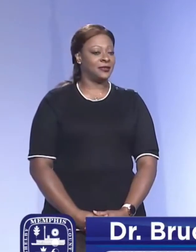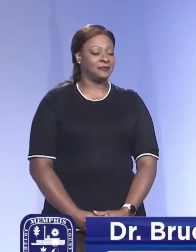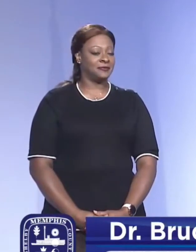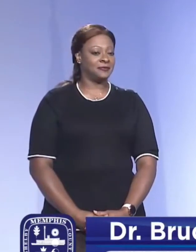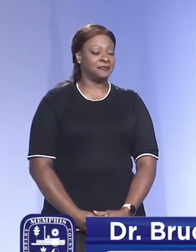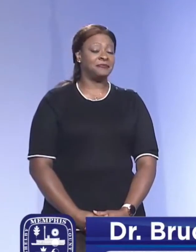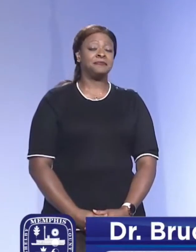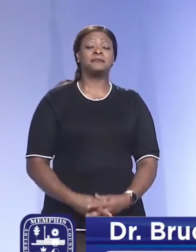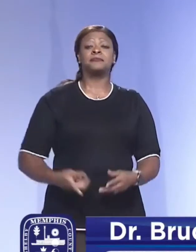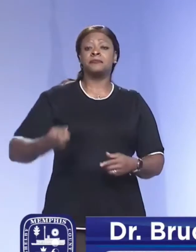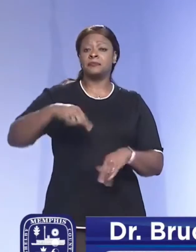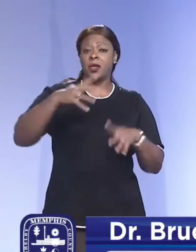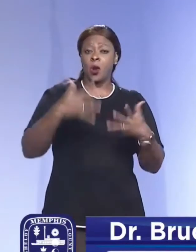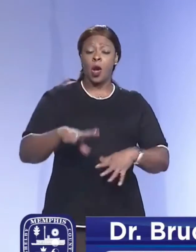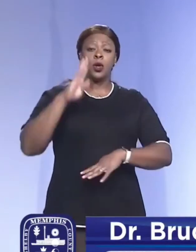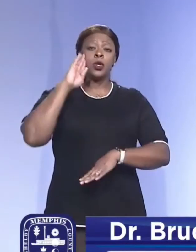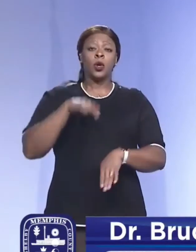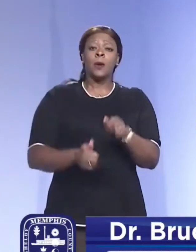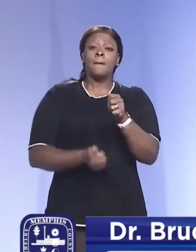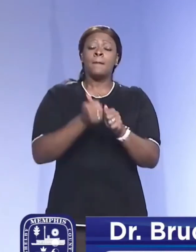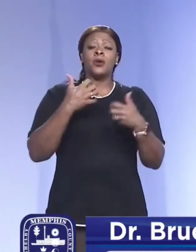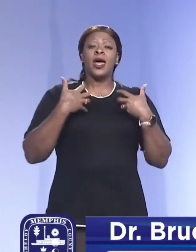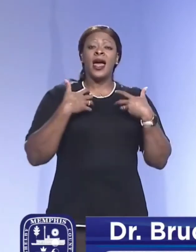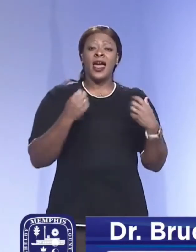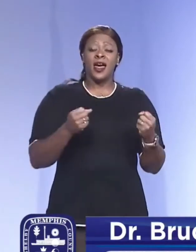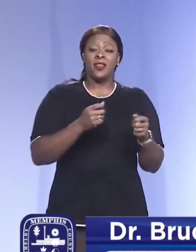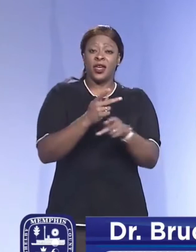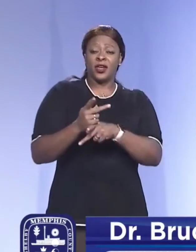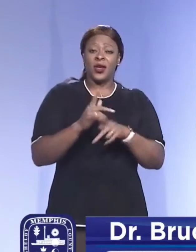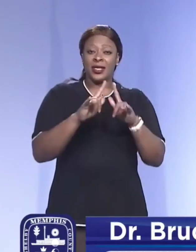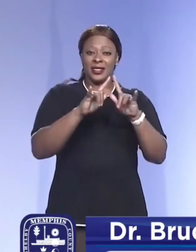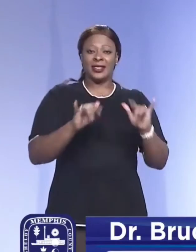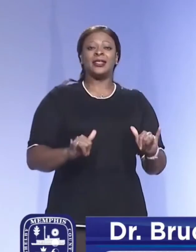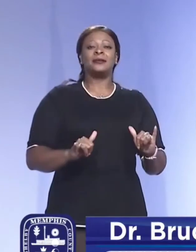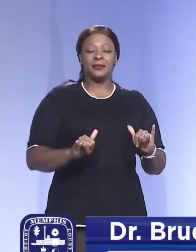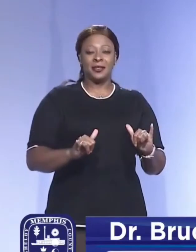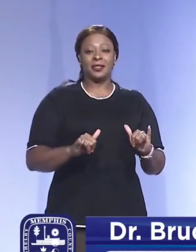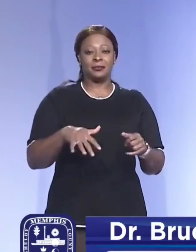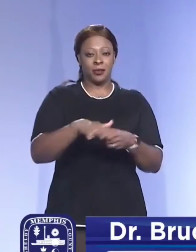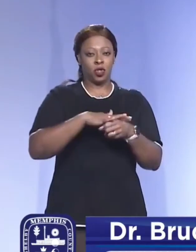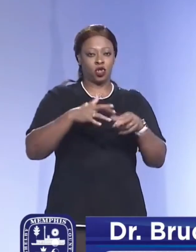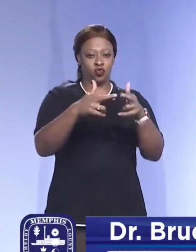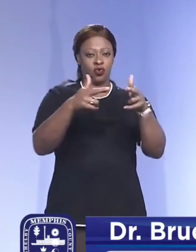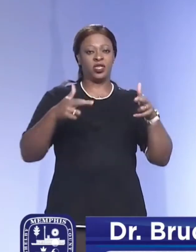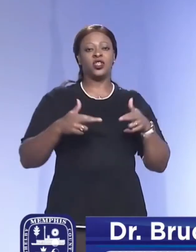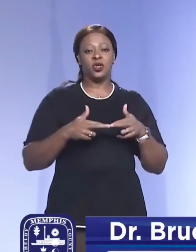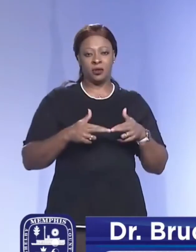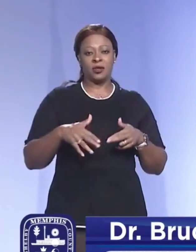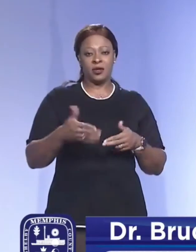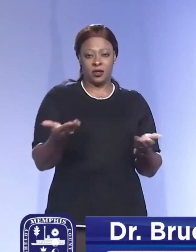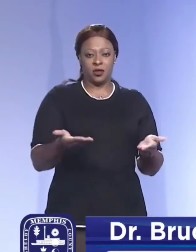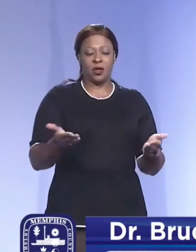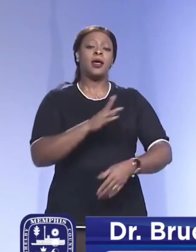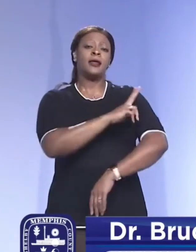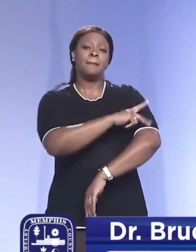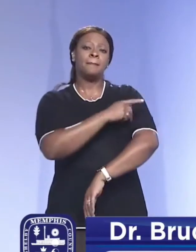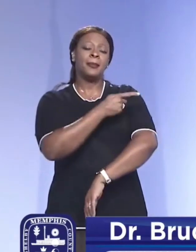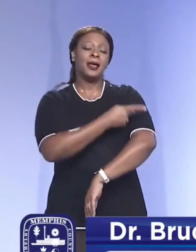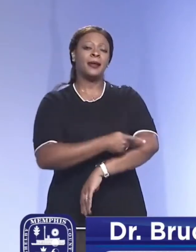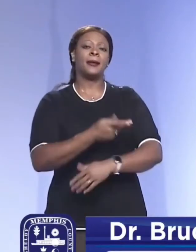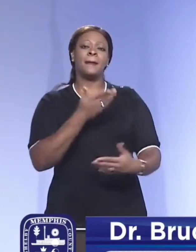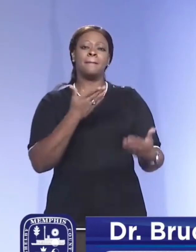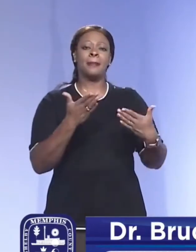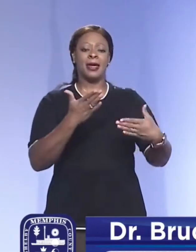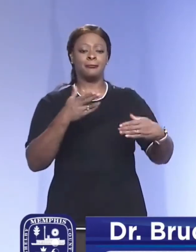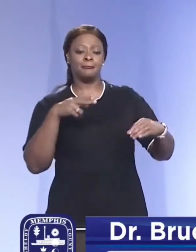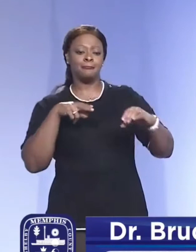Well, as you know, that most of our healthcare system is somewhat regional in that patients who may get